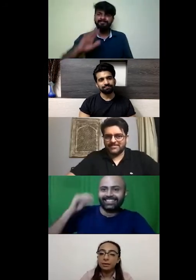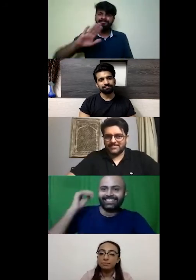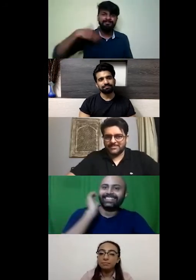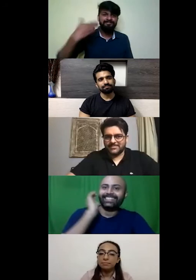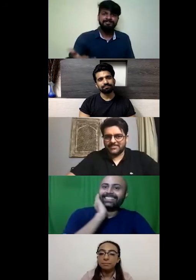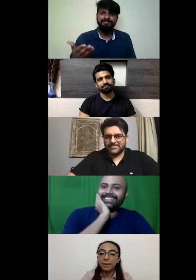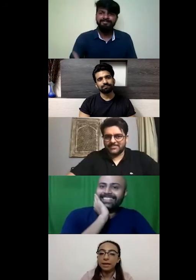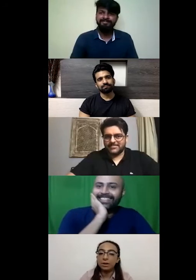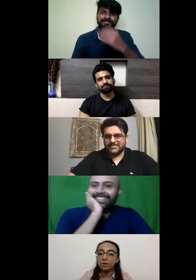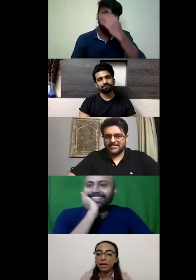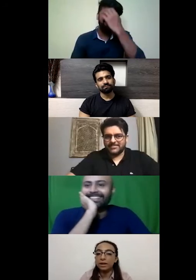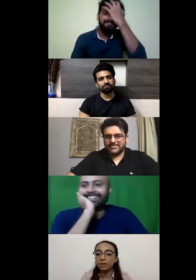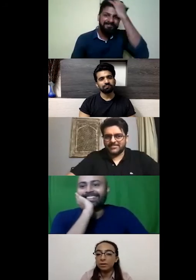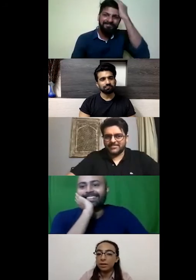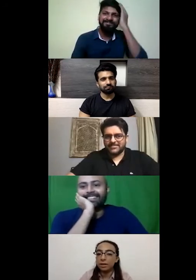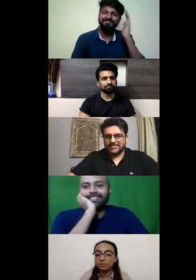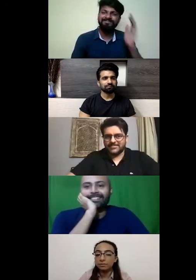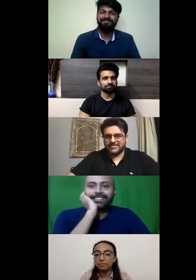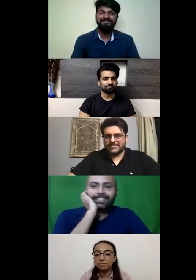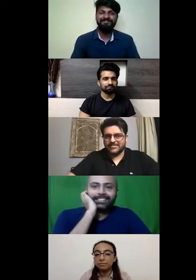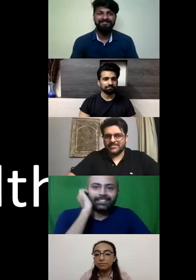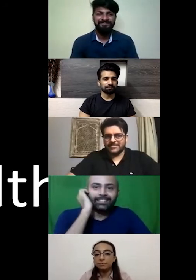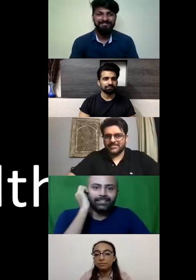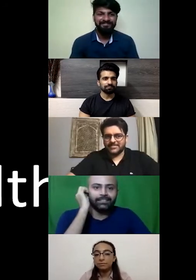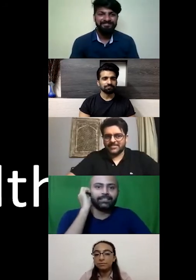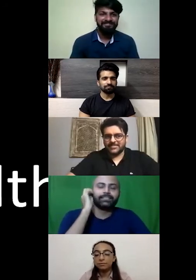Yeah. Make it look like you're in pain.